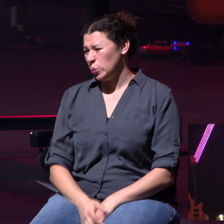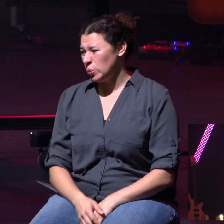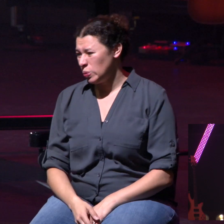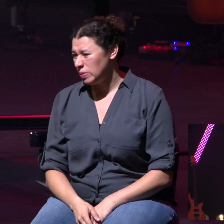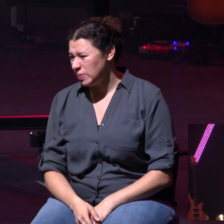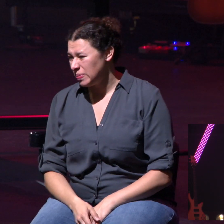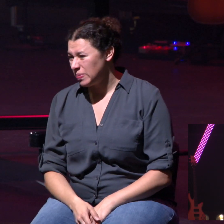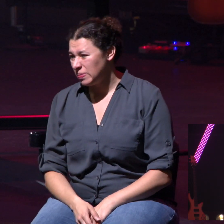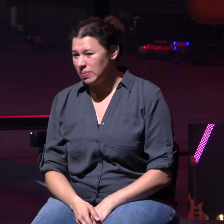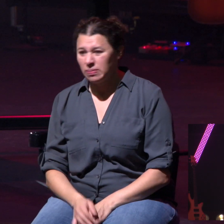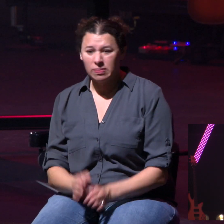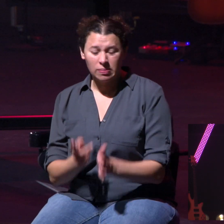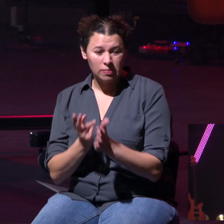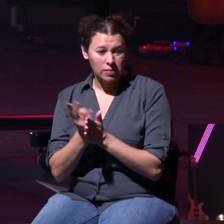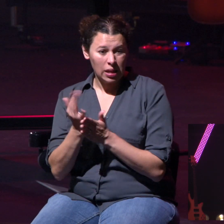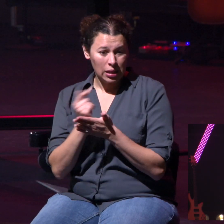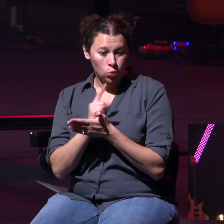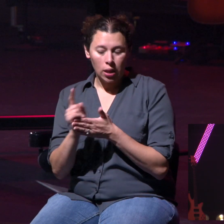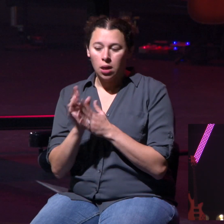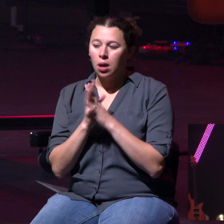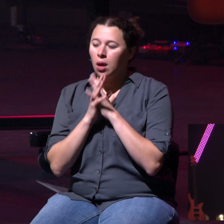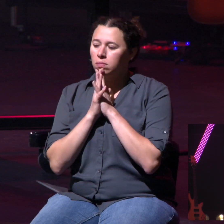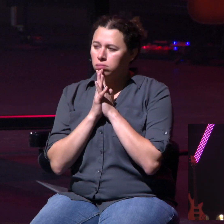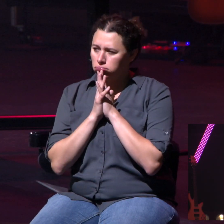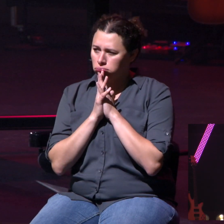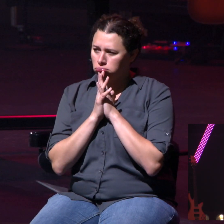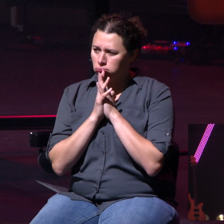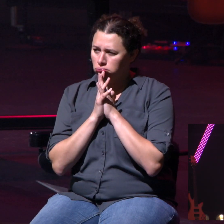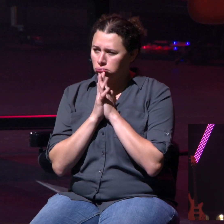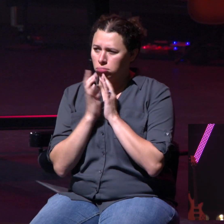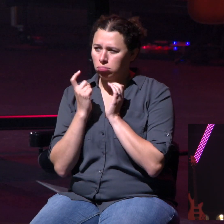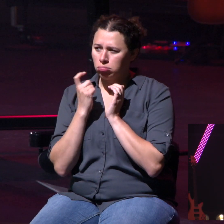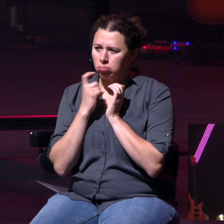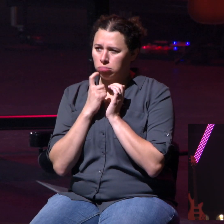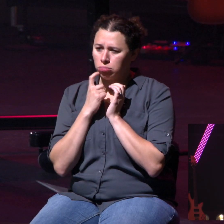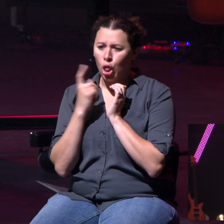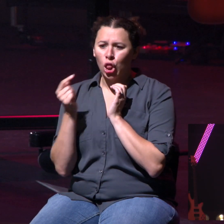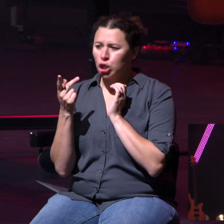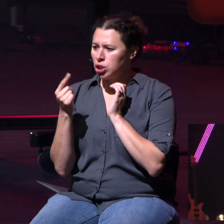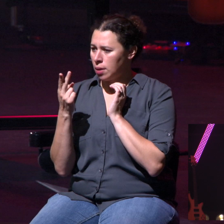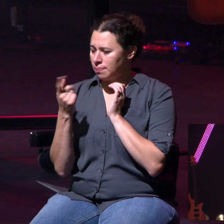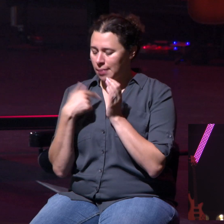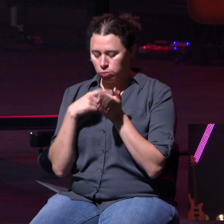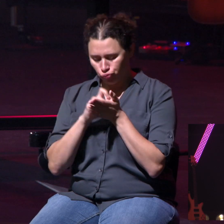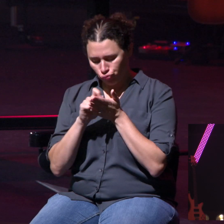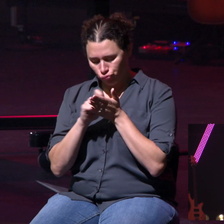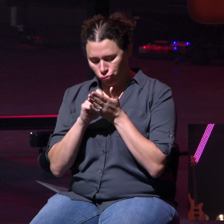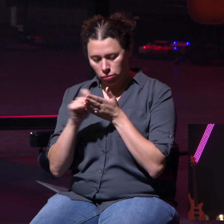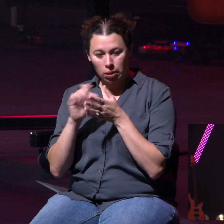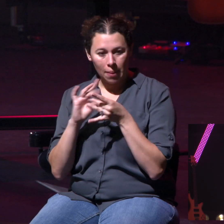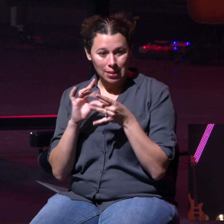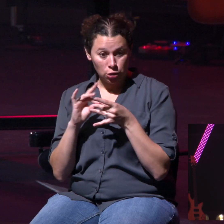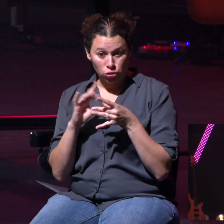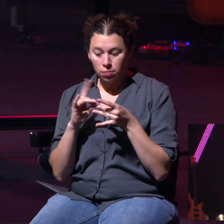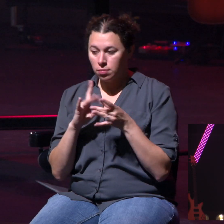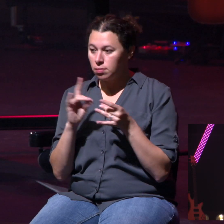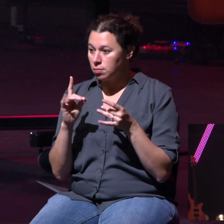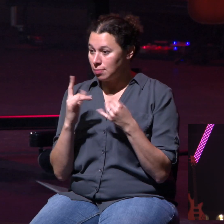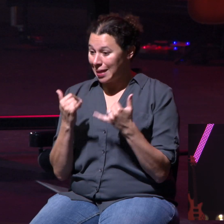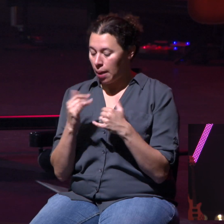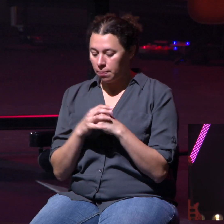week, it was on Thursday of this week, I'm writing this message, and it's